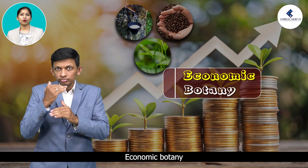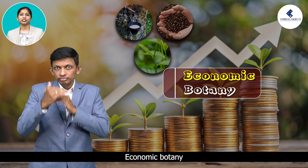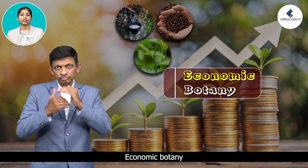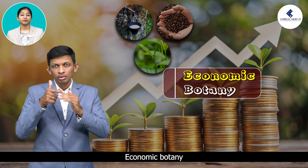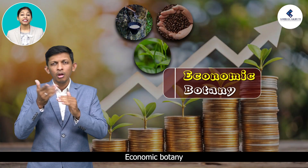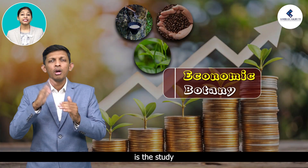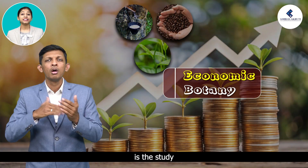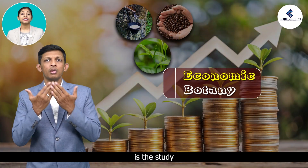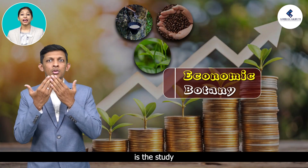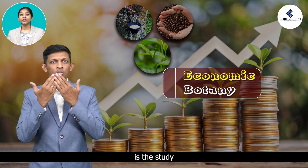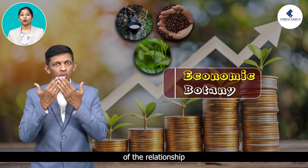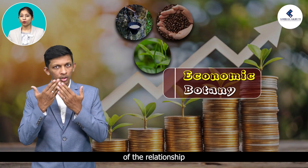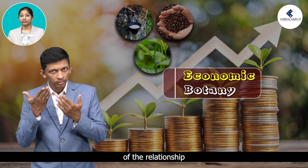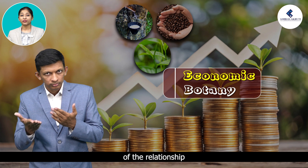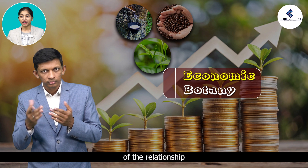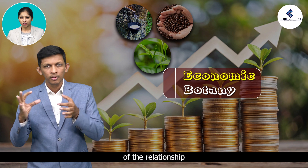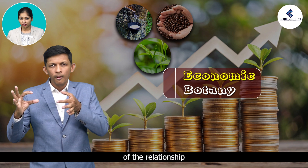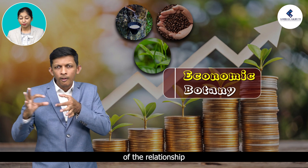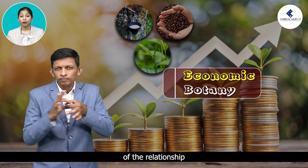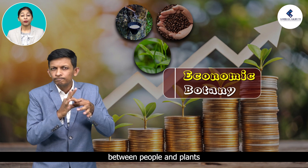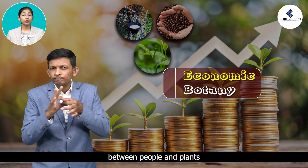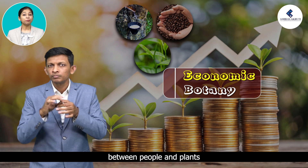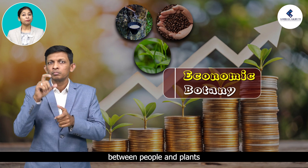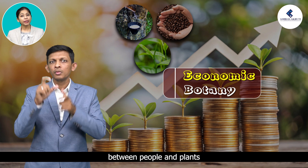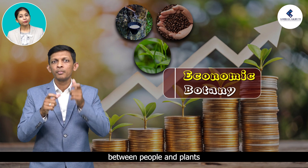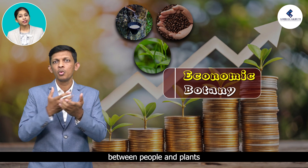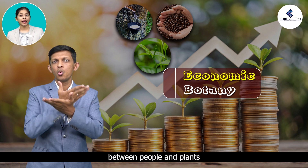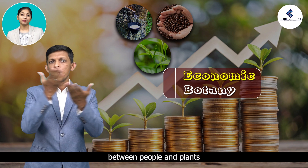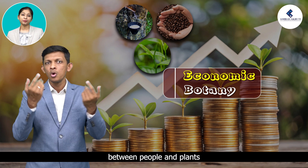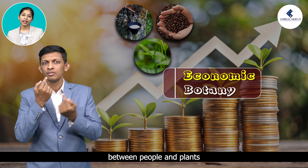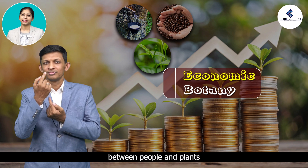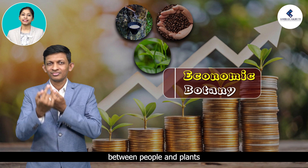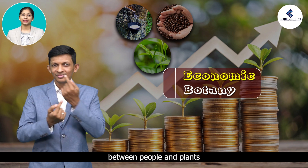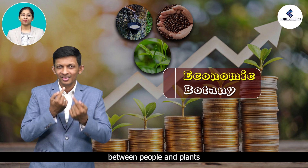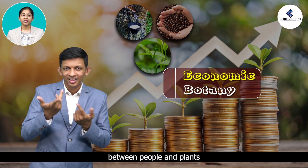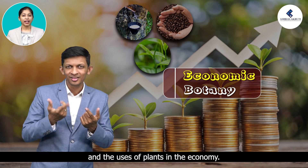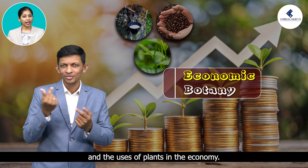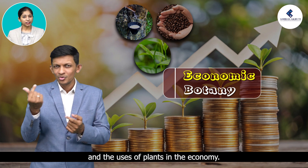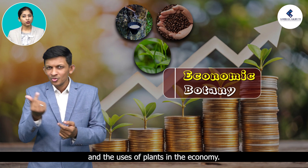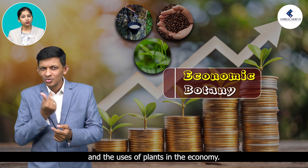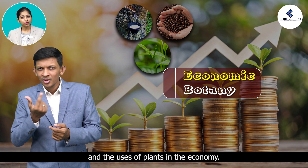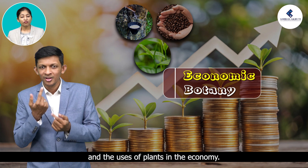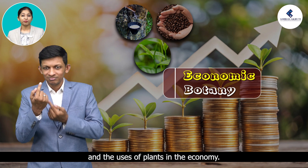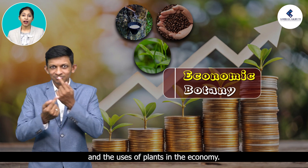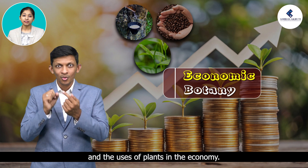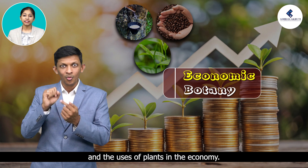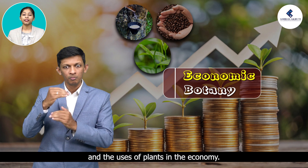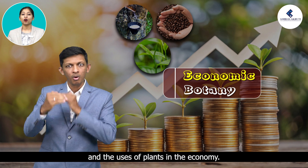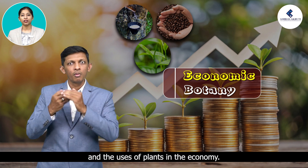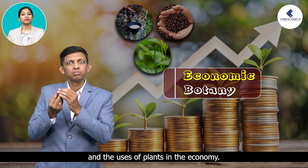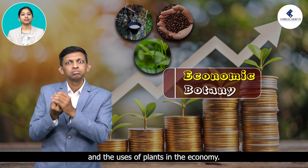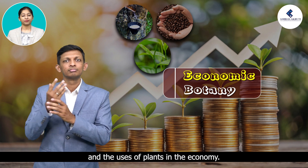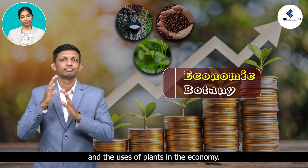Economic botany is the study of the relationship between people and plants and the uses of plants